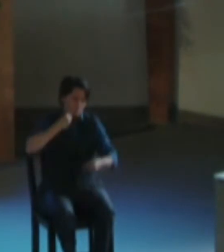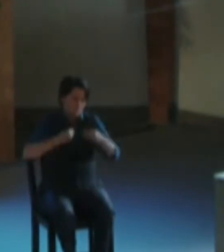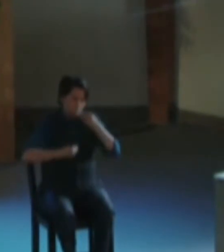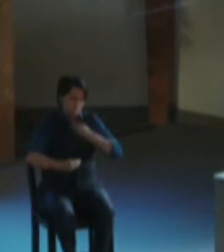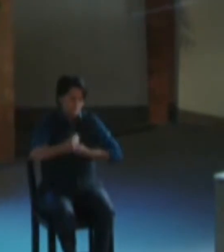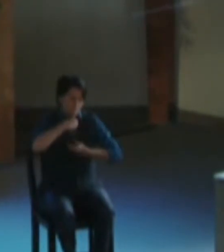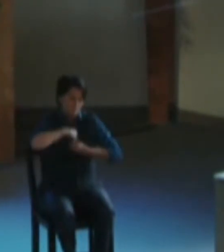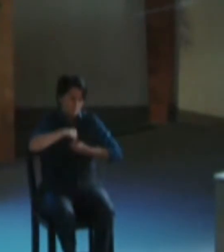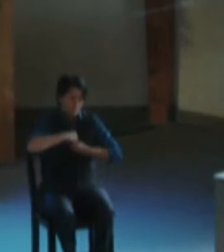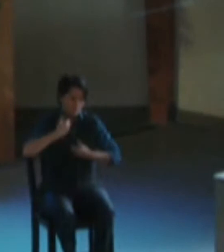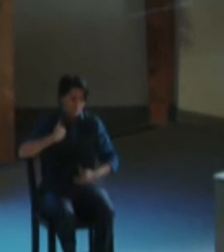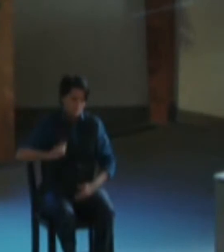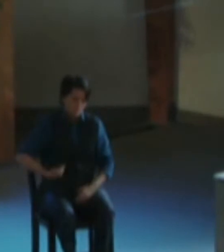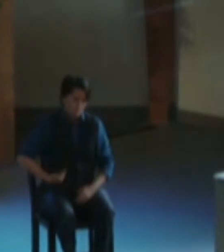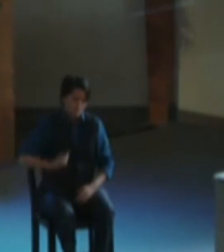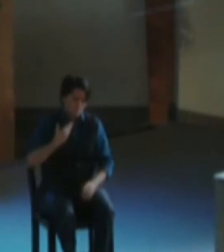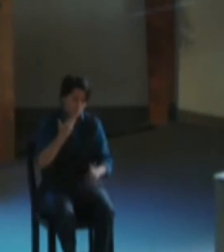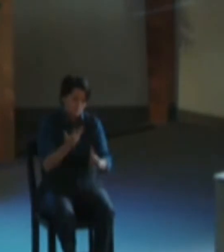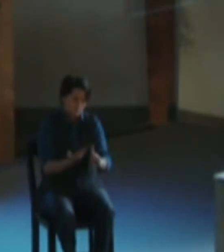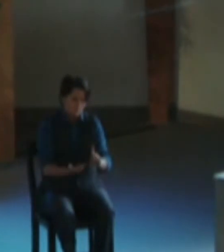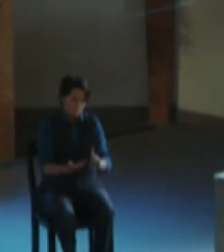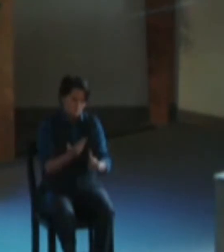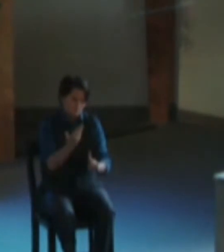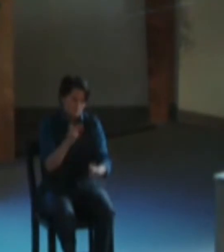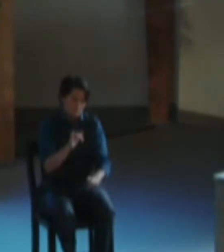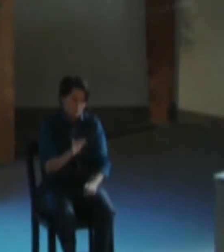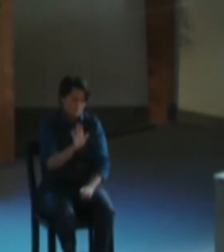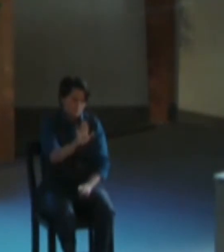your truth, is your power.